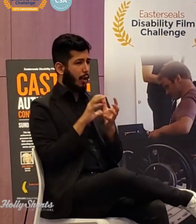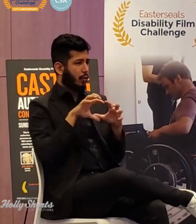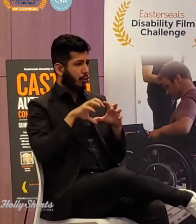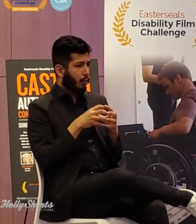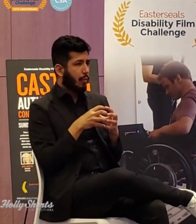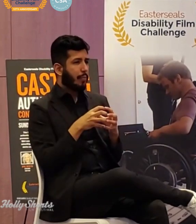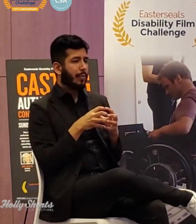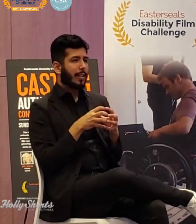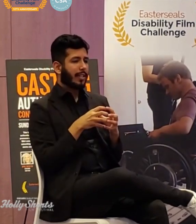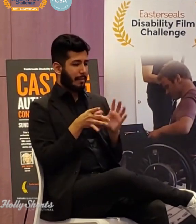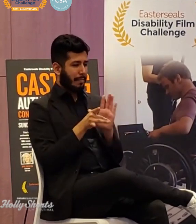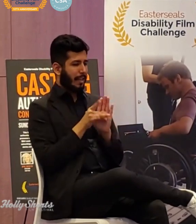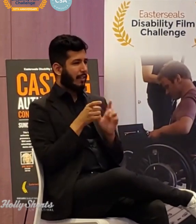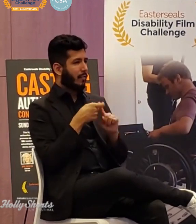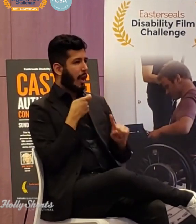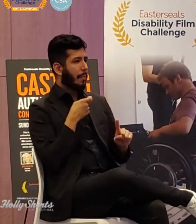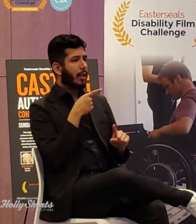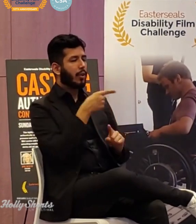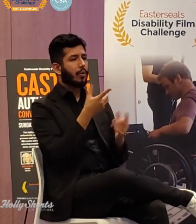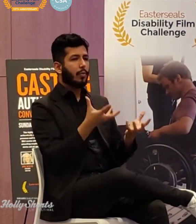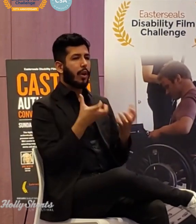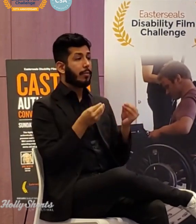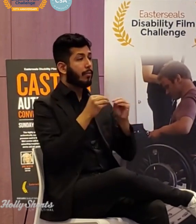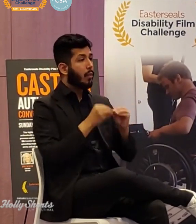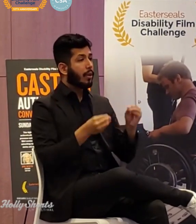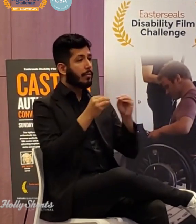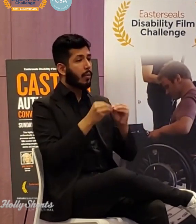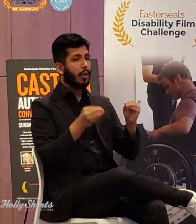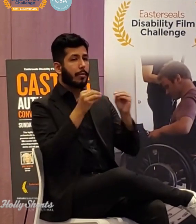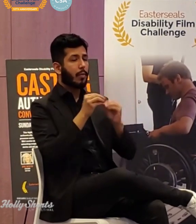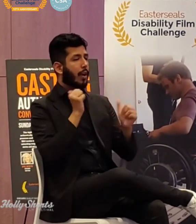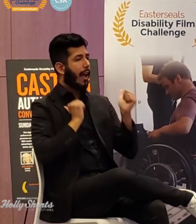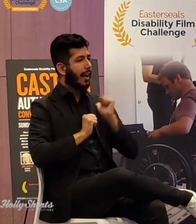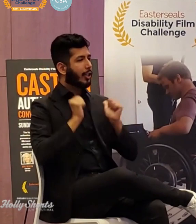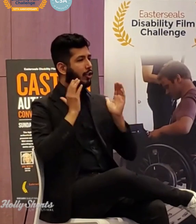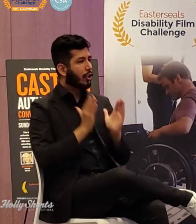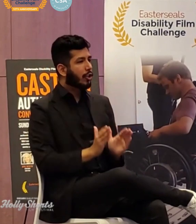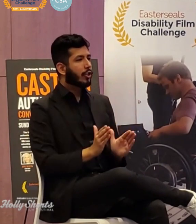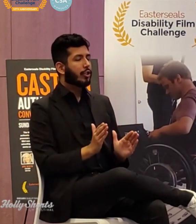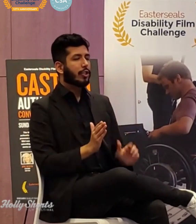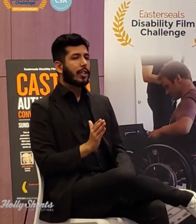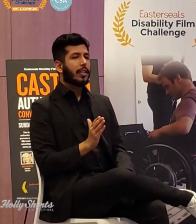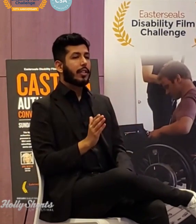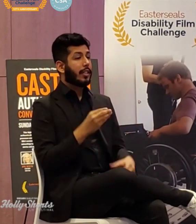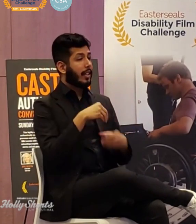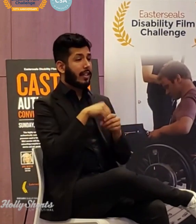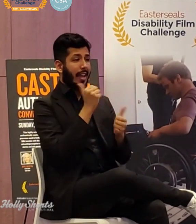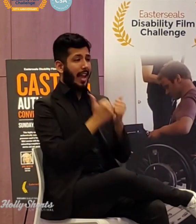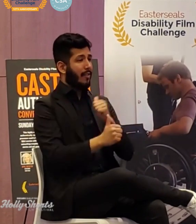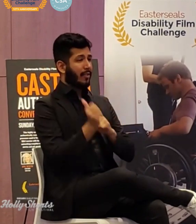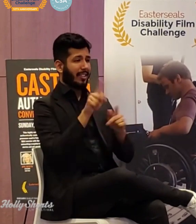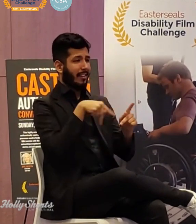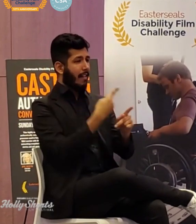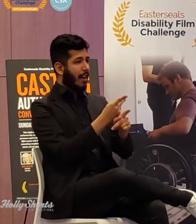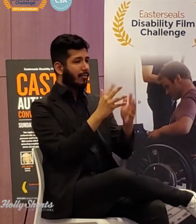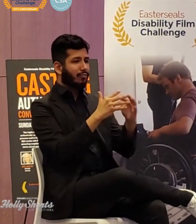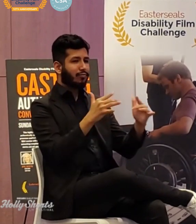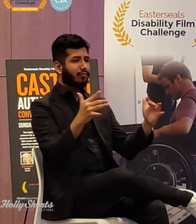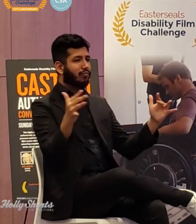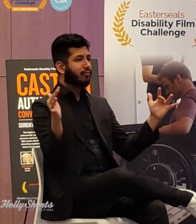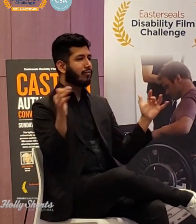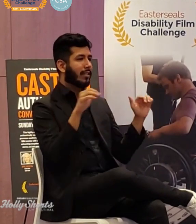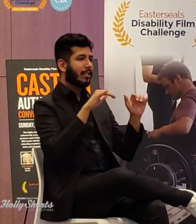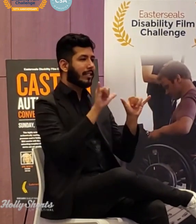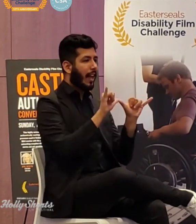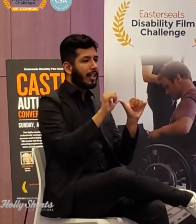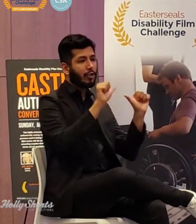to get, you know, you just want to be, you know, have more and more and more actors, you know, in every form, every size, every